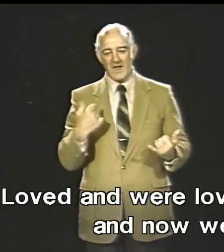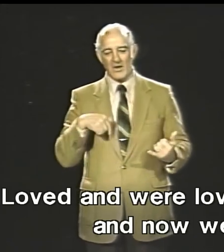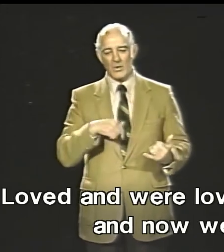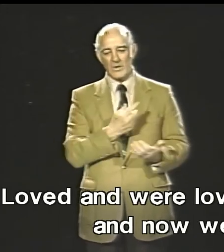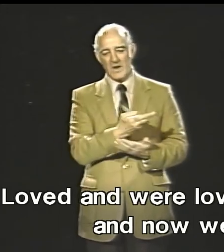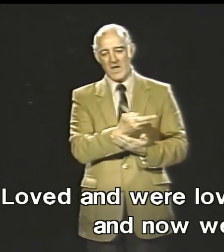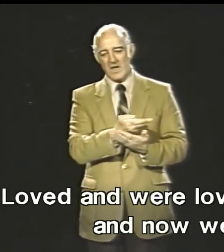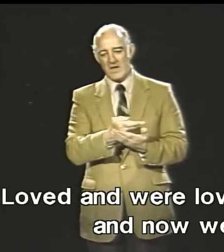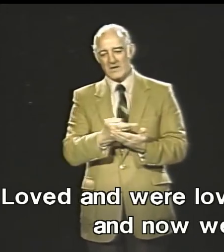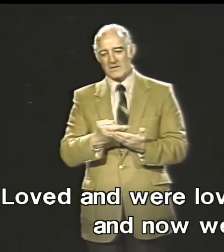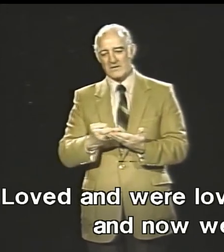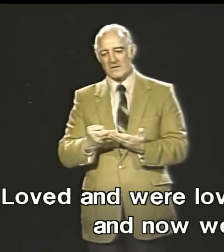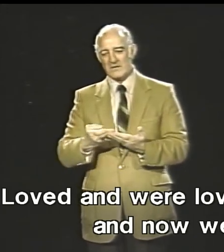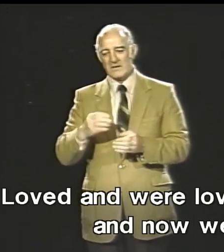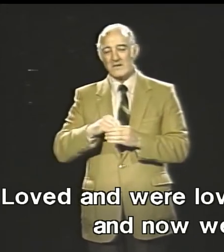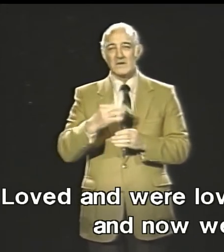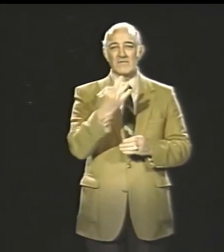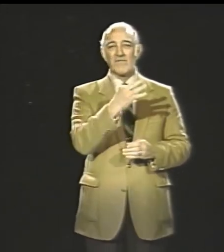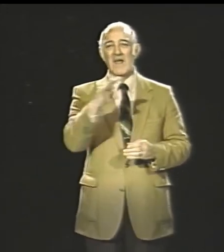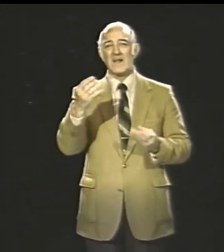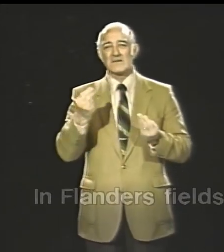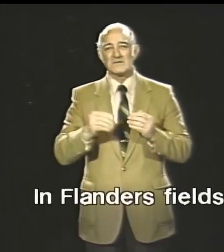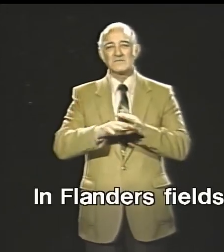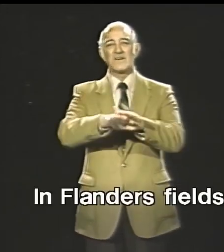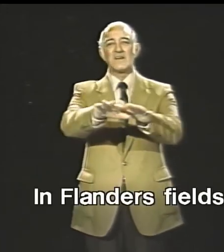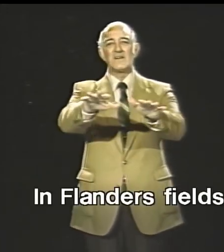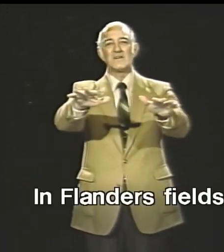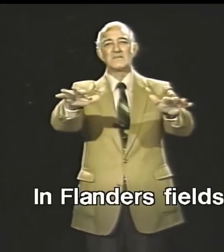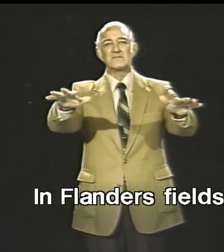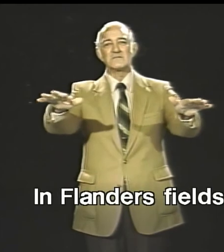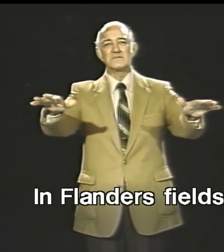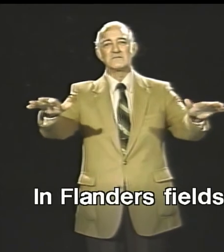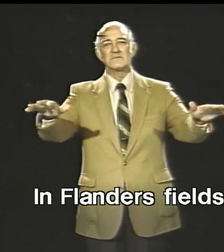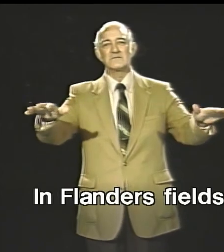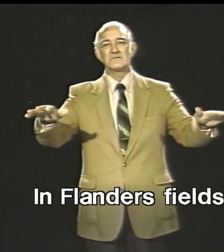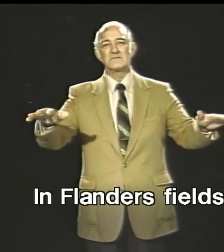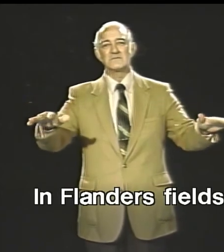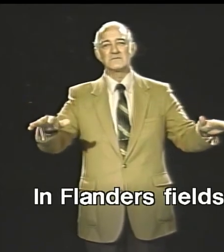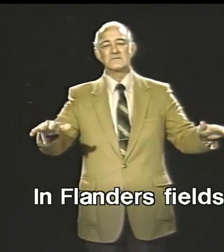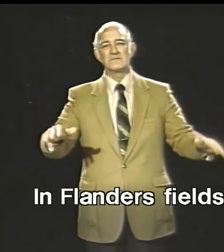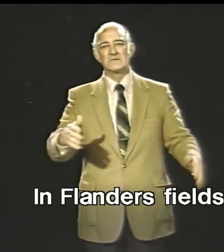and now we lie in Flanders fields.